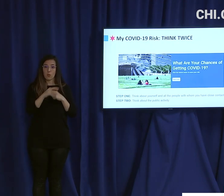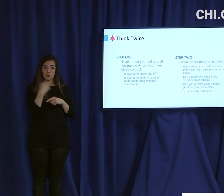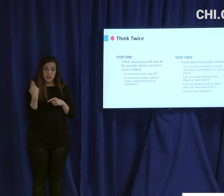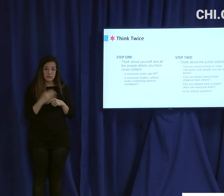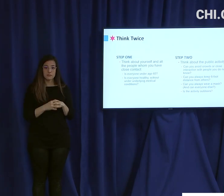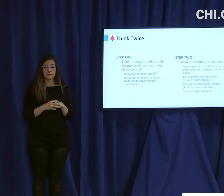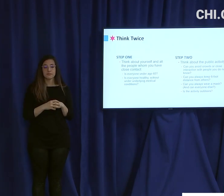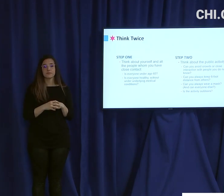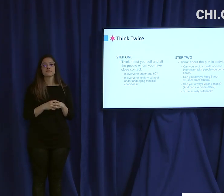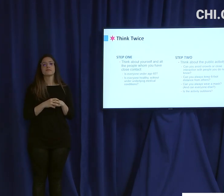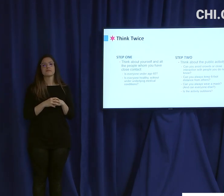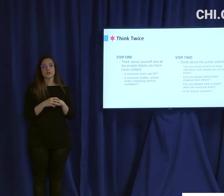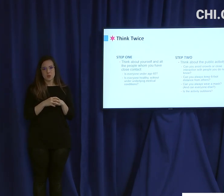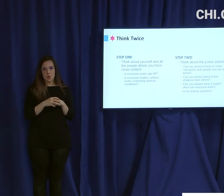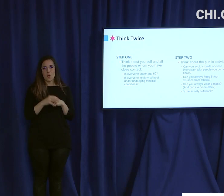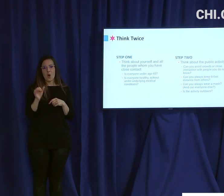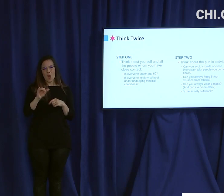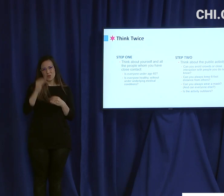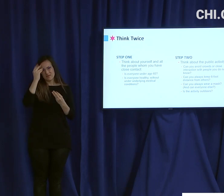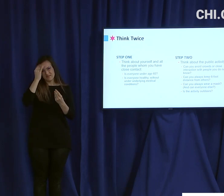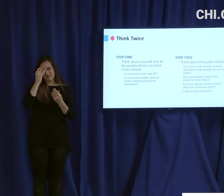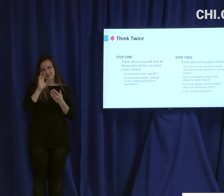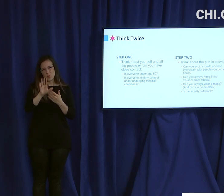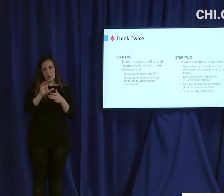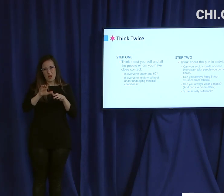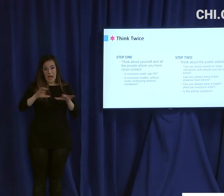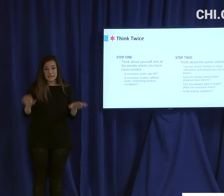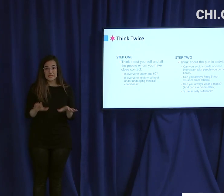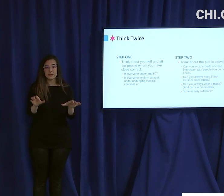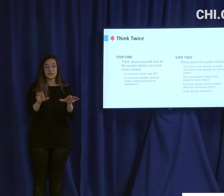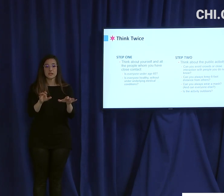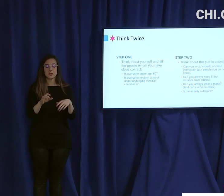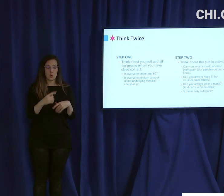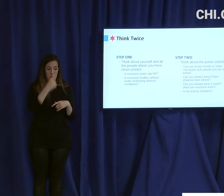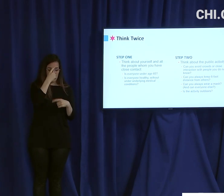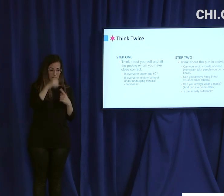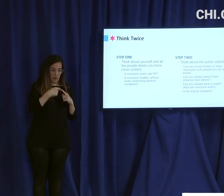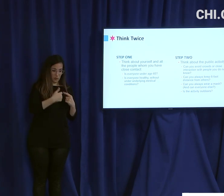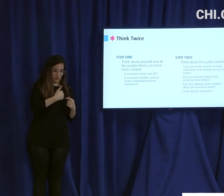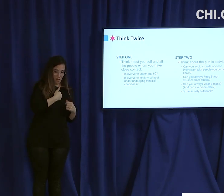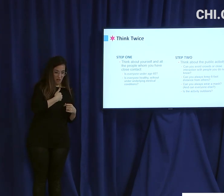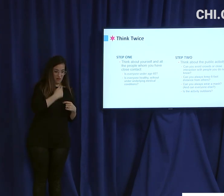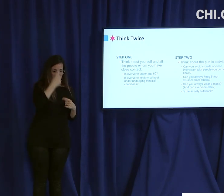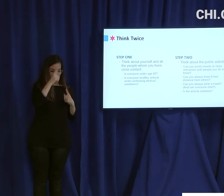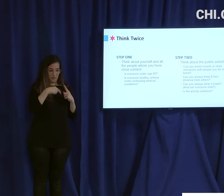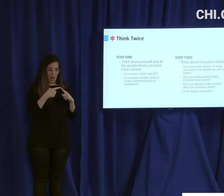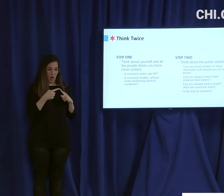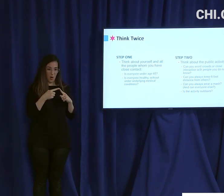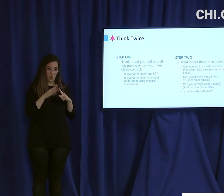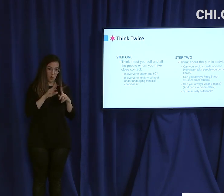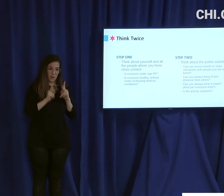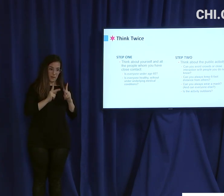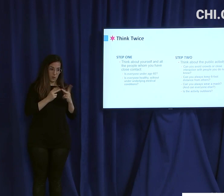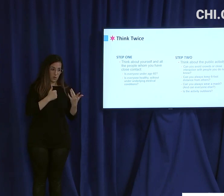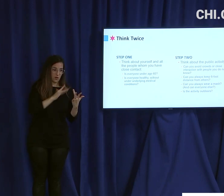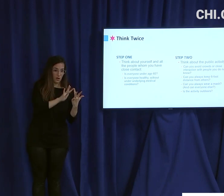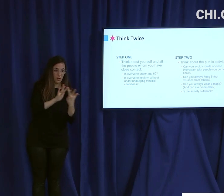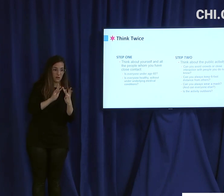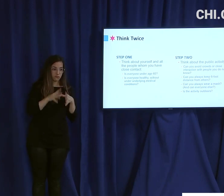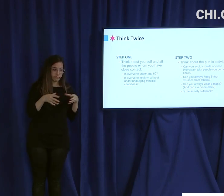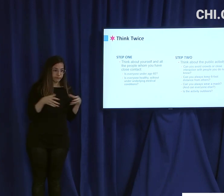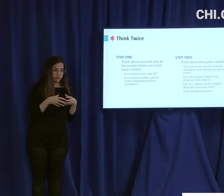the activity. And so in addition to thinking about yourself and the people you have contact, you want to think about, can you